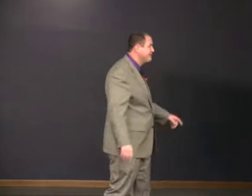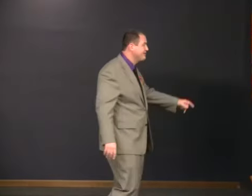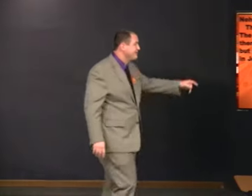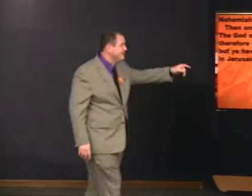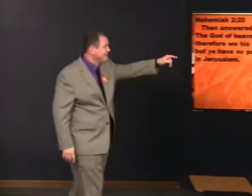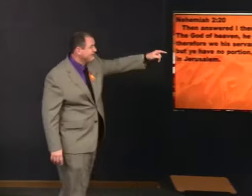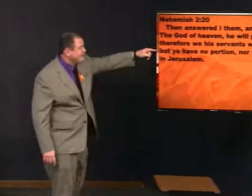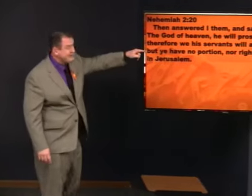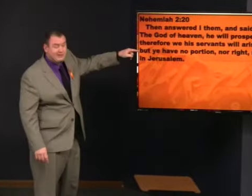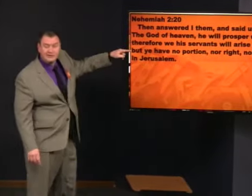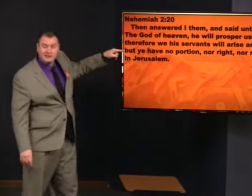But